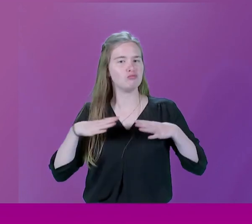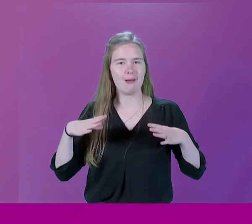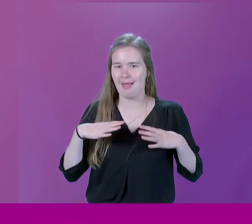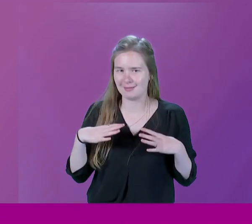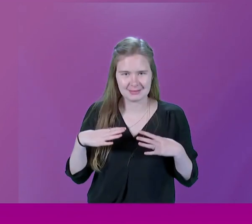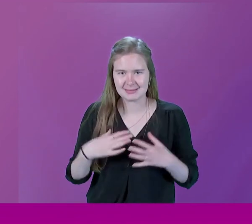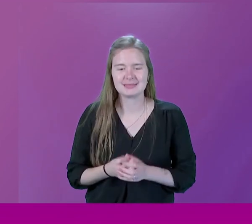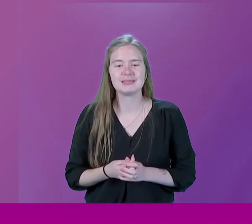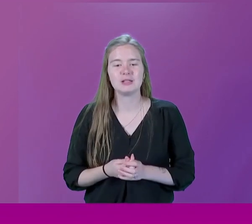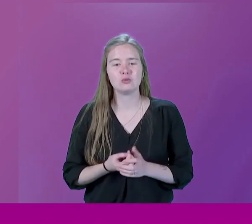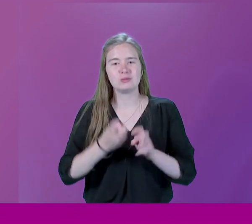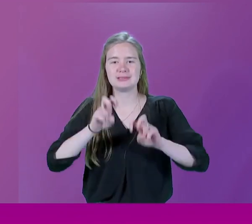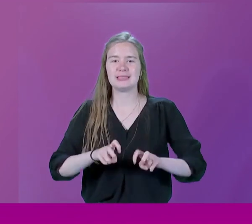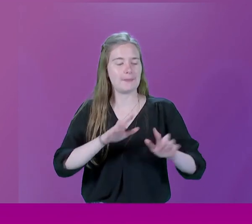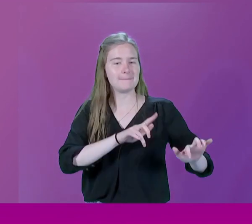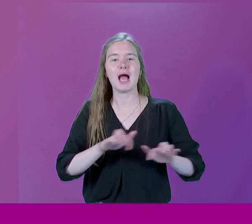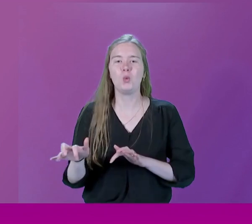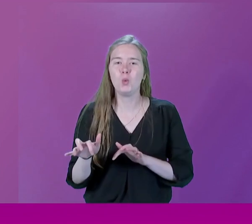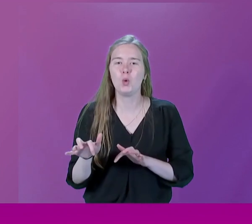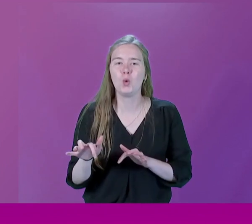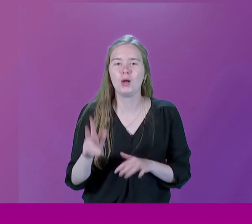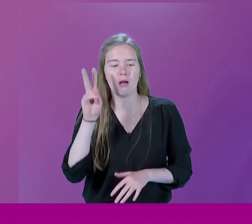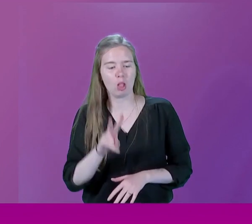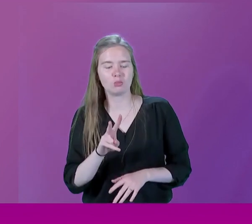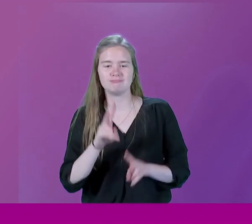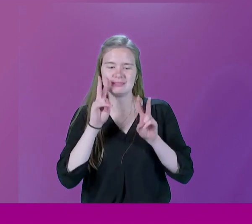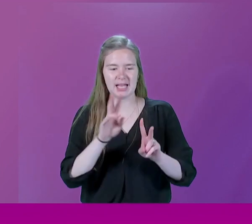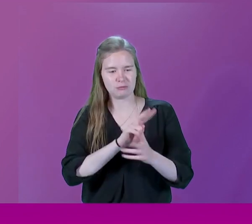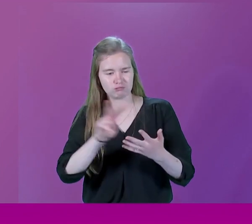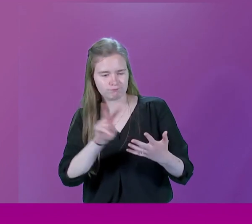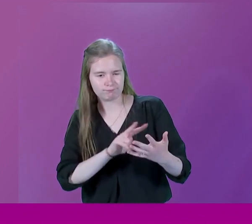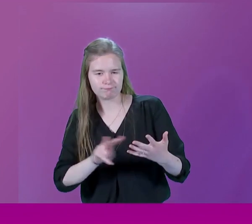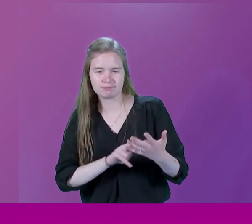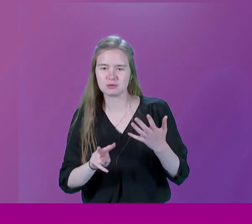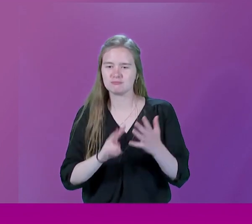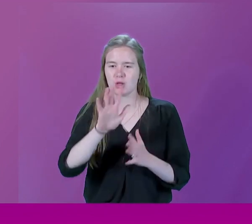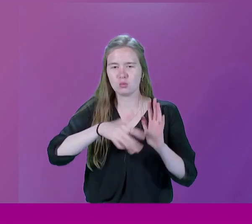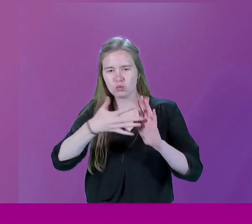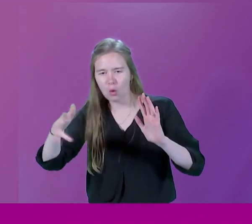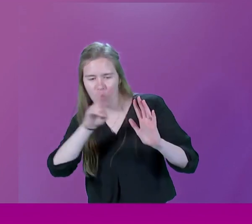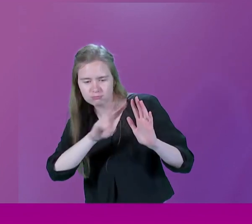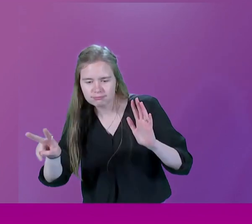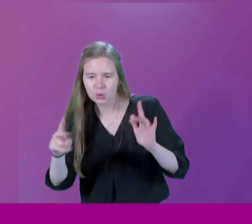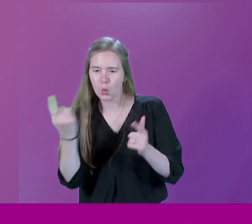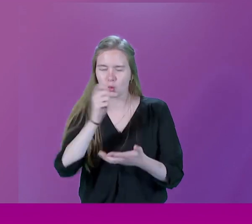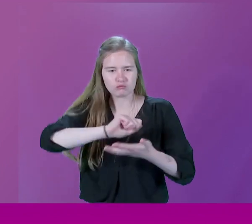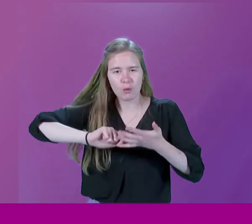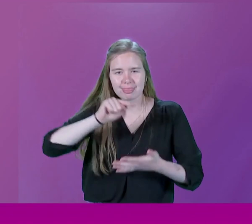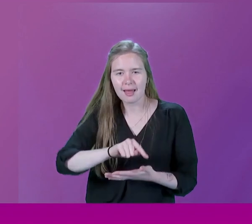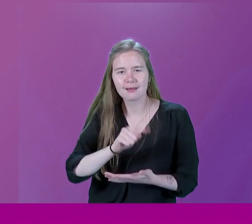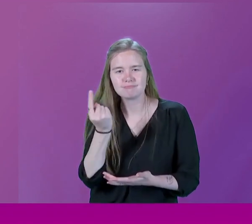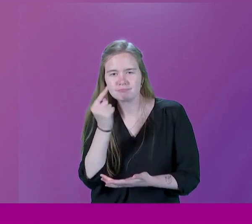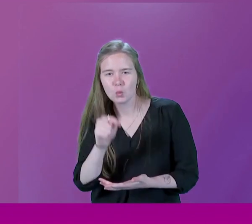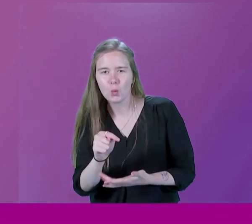unprepared. And it was sitting at the piano, and it was looking at sight reading, at looking at a score, deciding who might have written that piece of